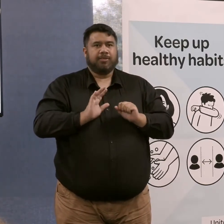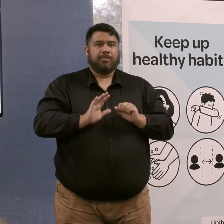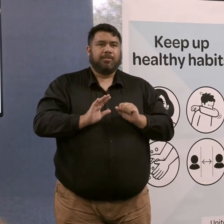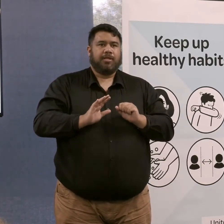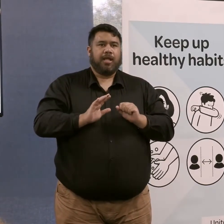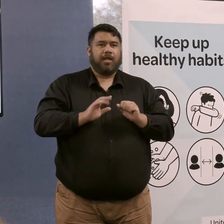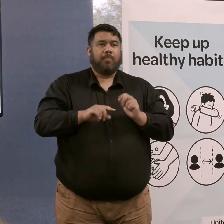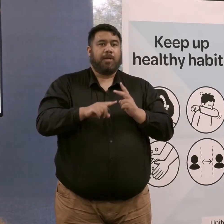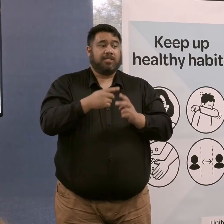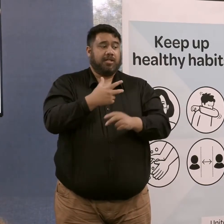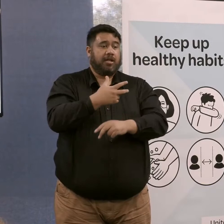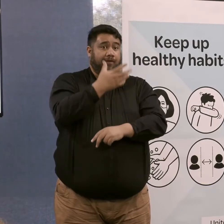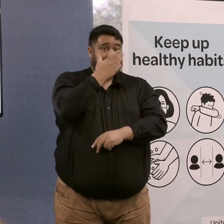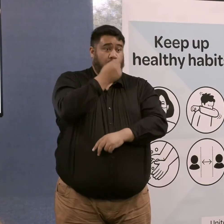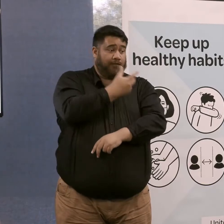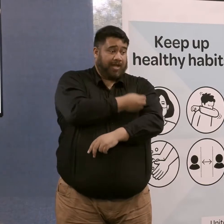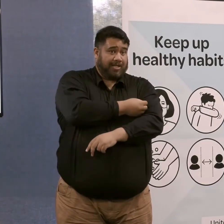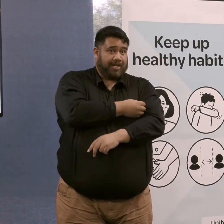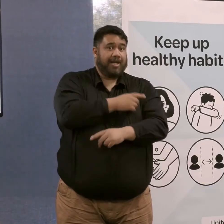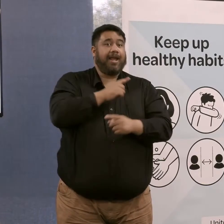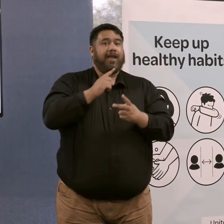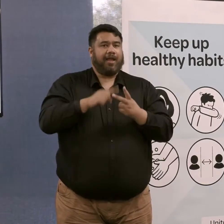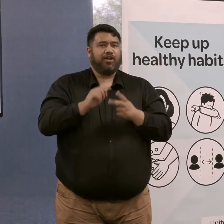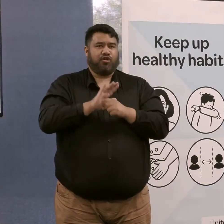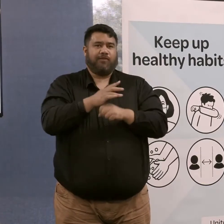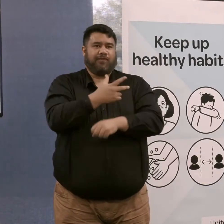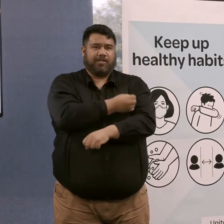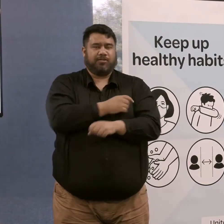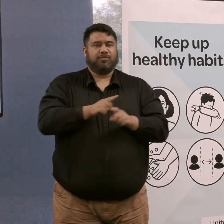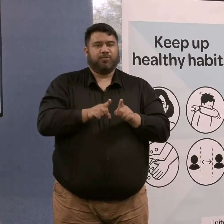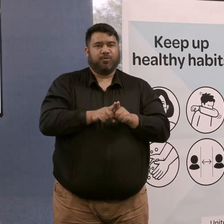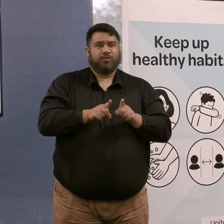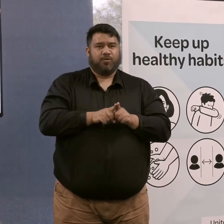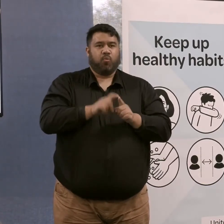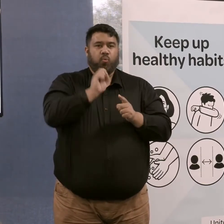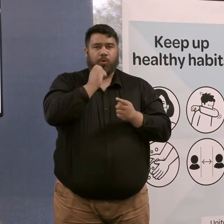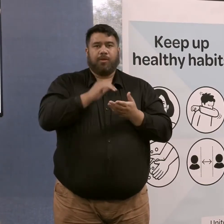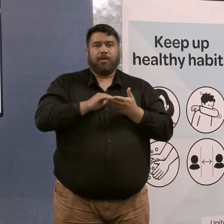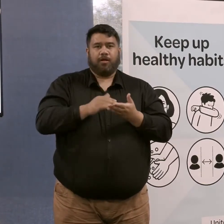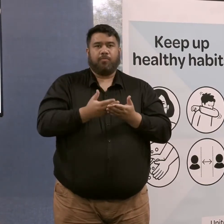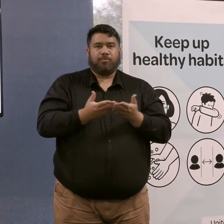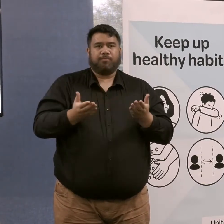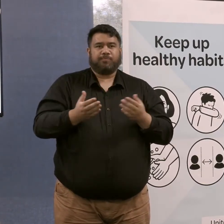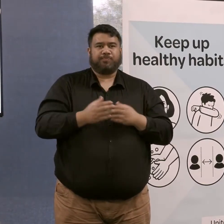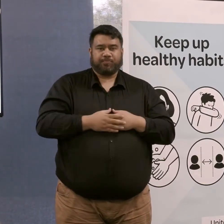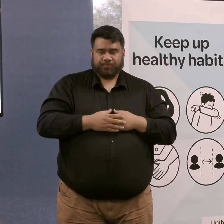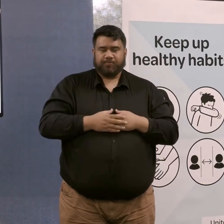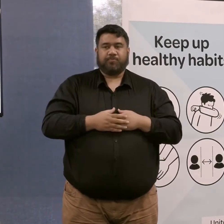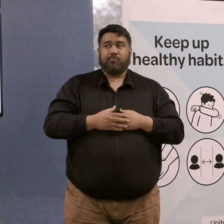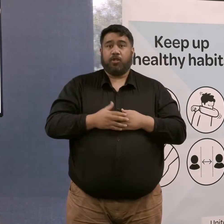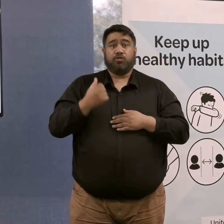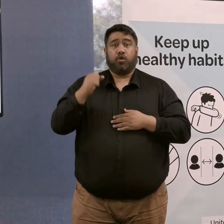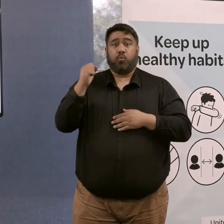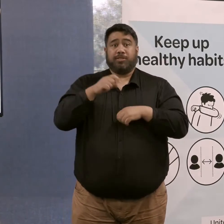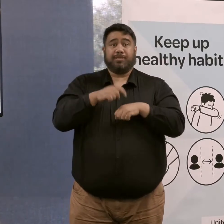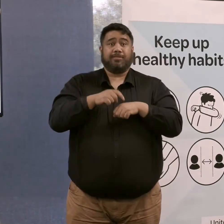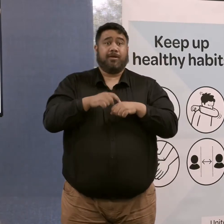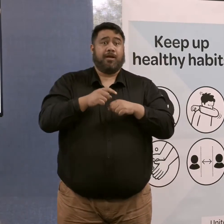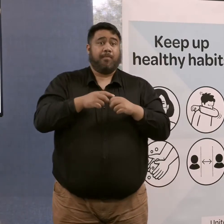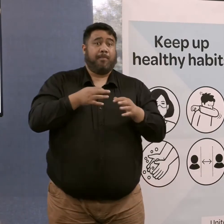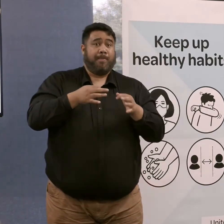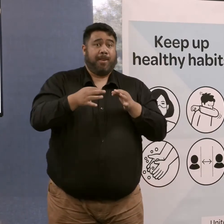a flu vaccine and be up to date with COVID vaccination. So on then to our winter planning.